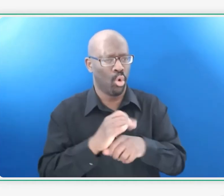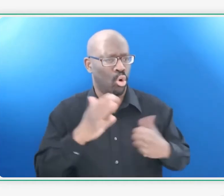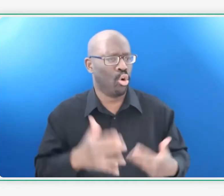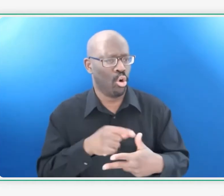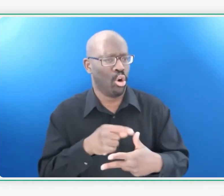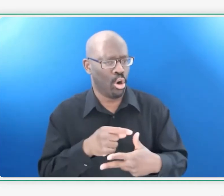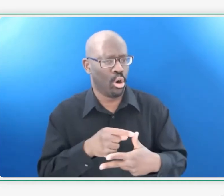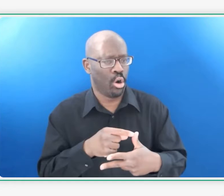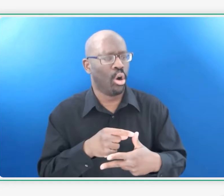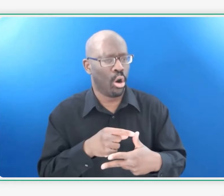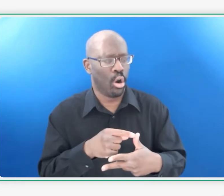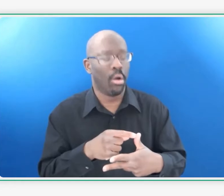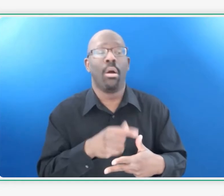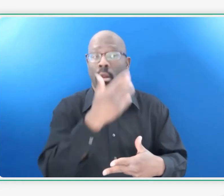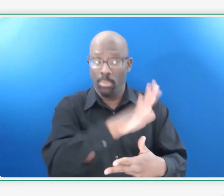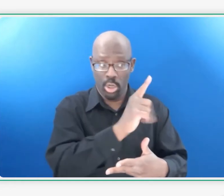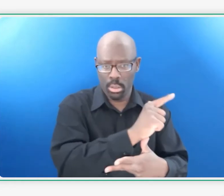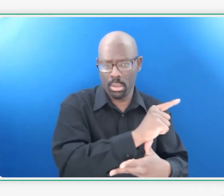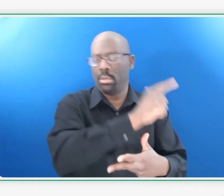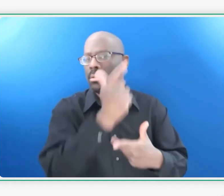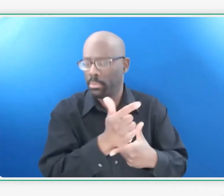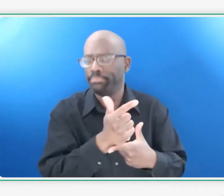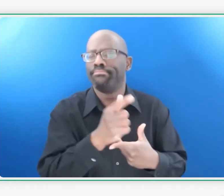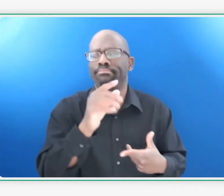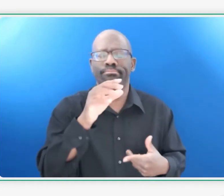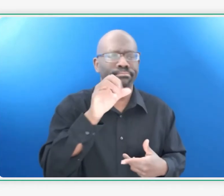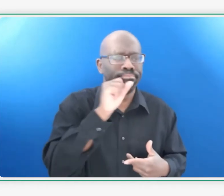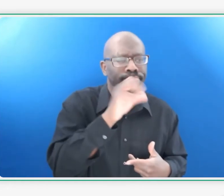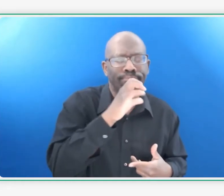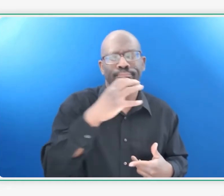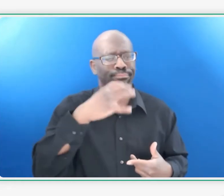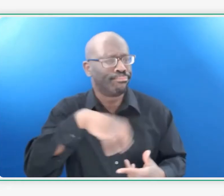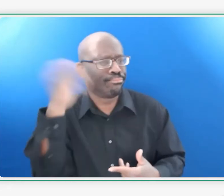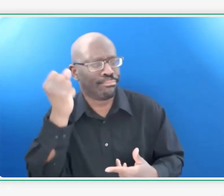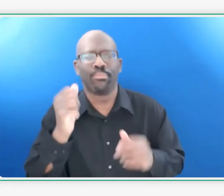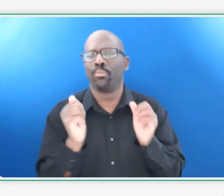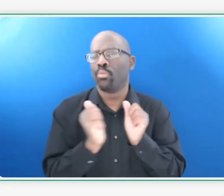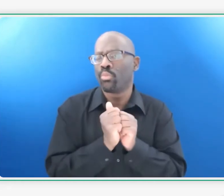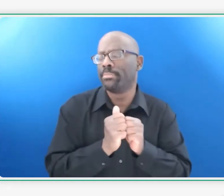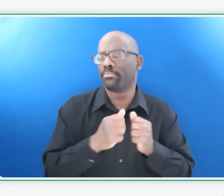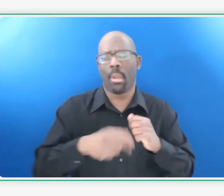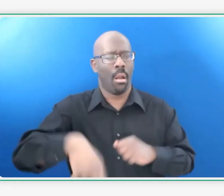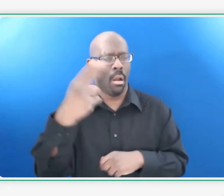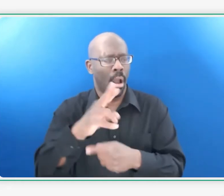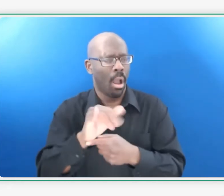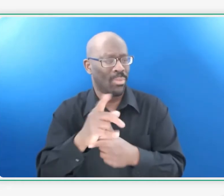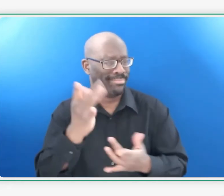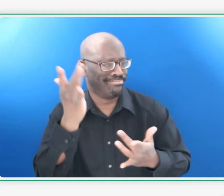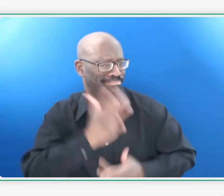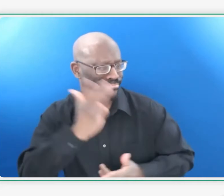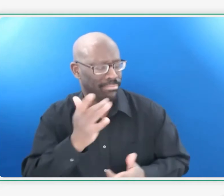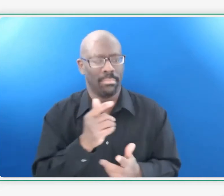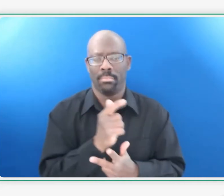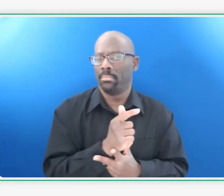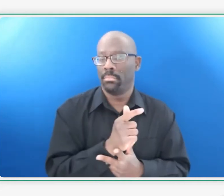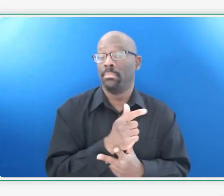Now, there's the 3 main groups that we're targeting for these vaccines. Of course, healthcare workers, and then we have senior citizens